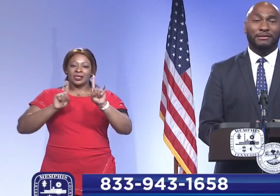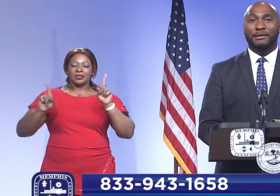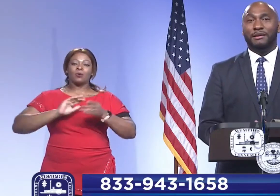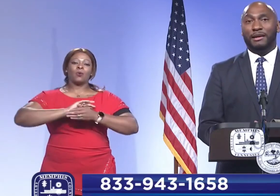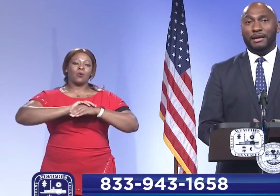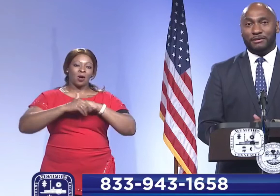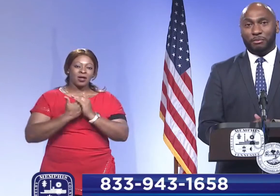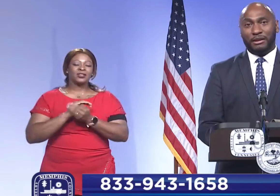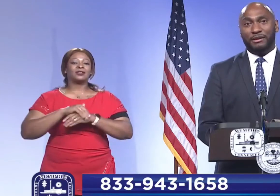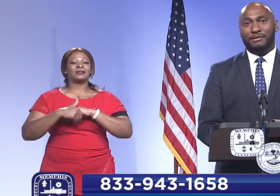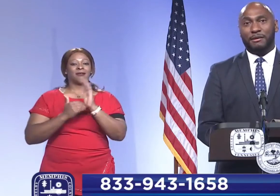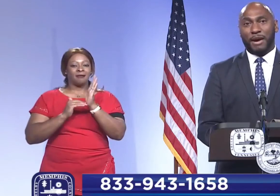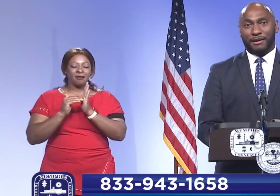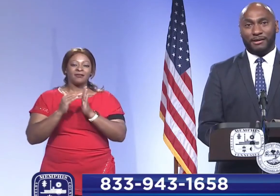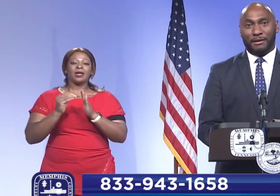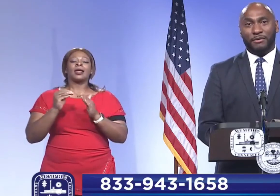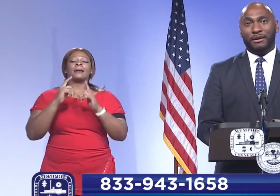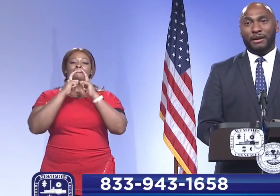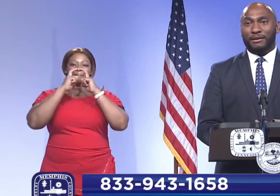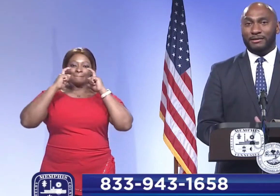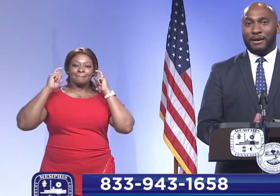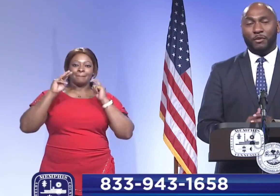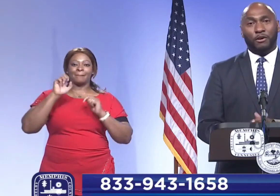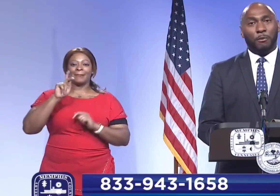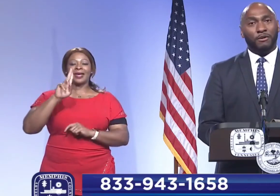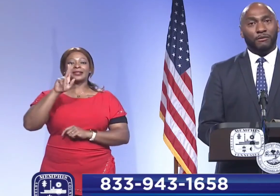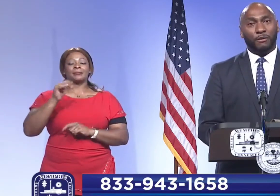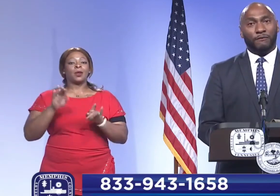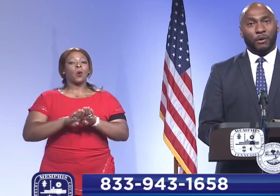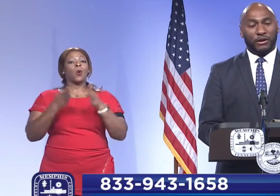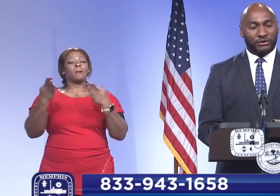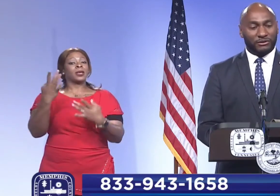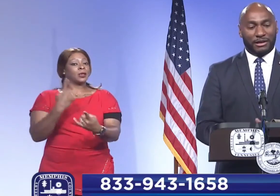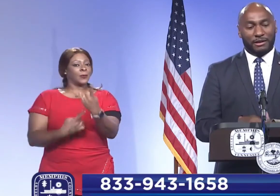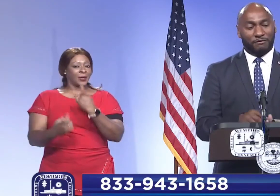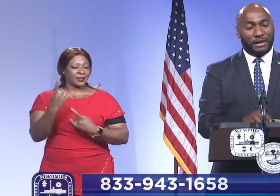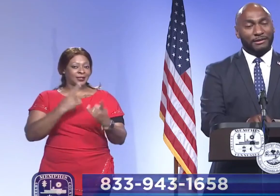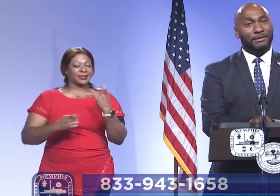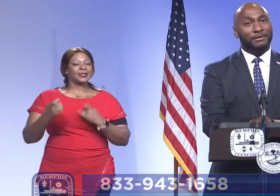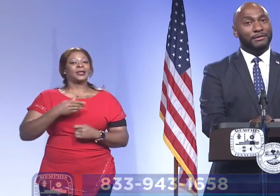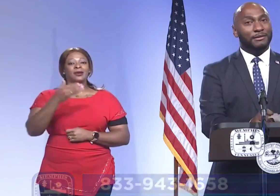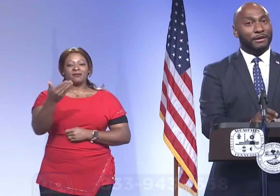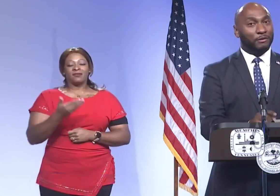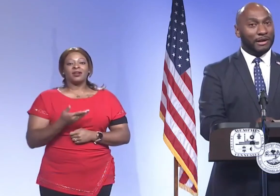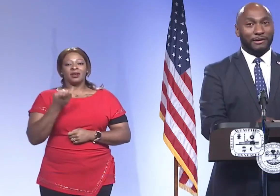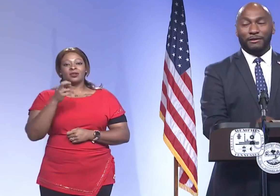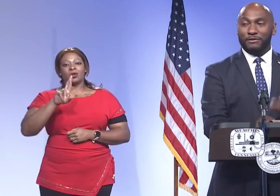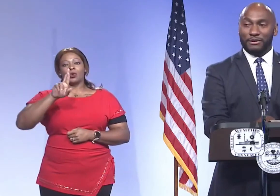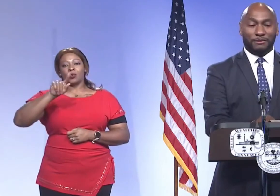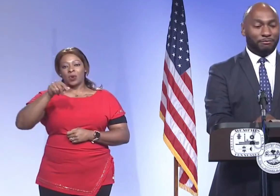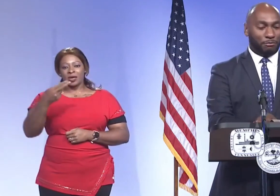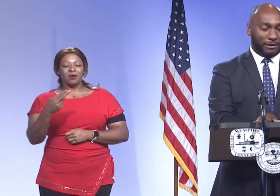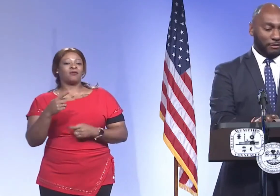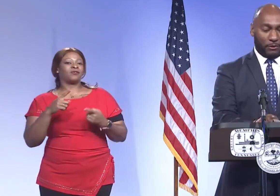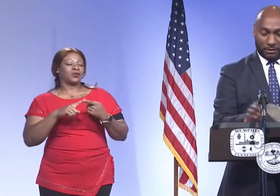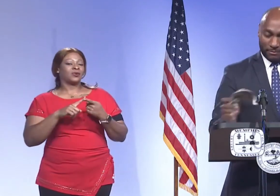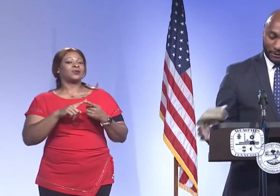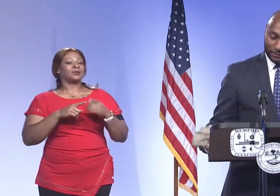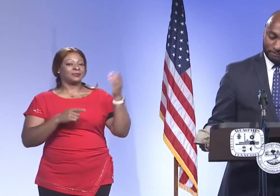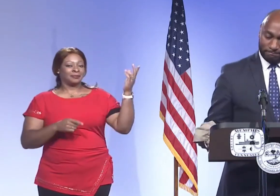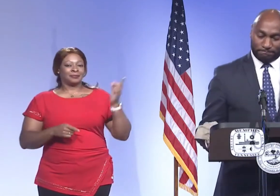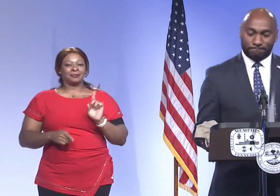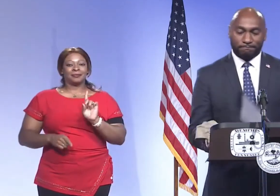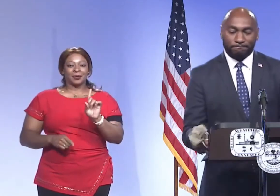hands, and to please mask up. At this time, we'd open the floor for questions, and I'd invite Dr. Randolph back to the podium.